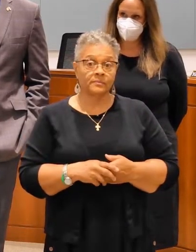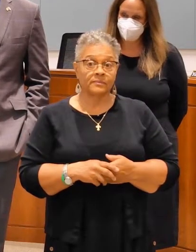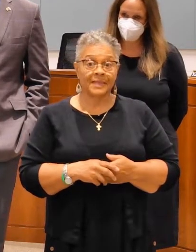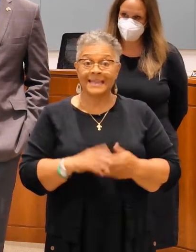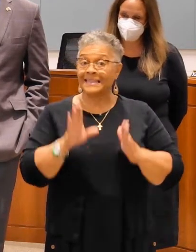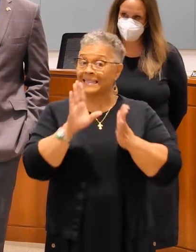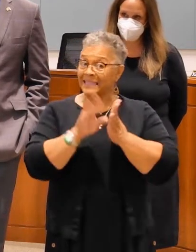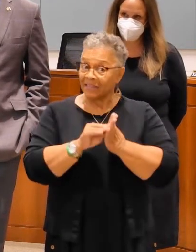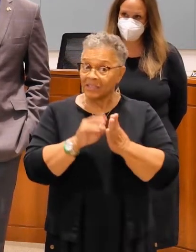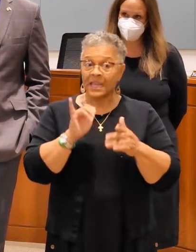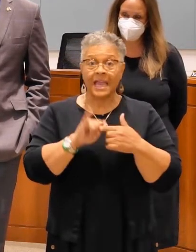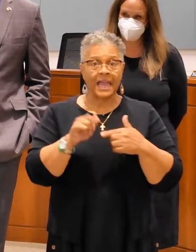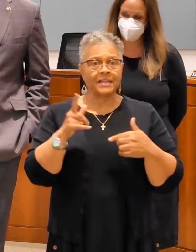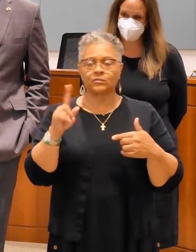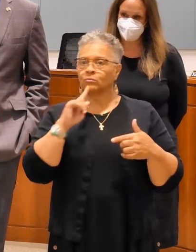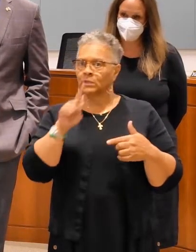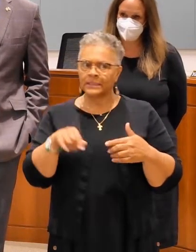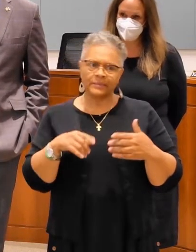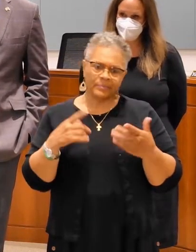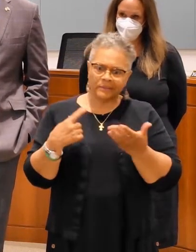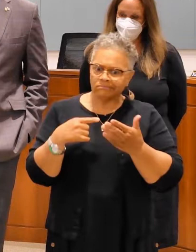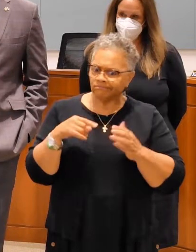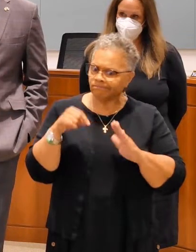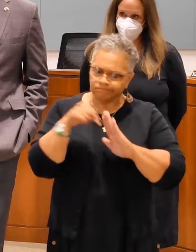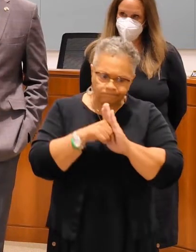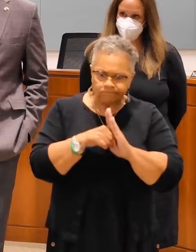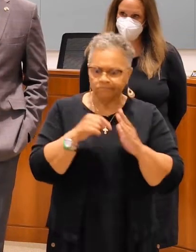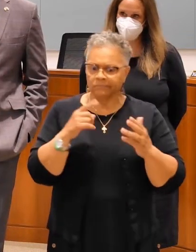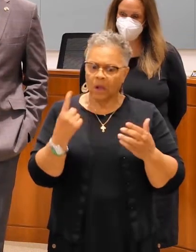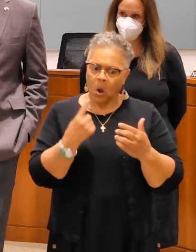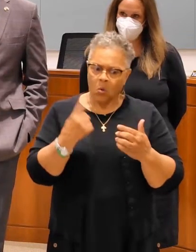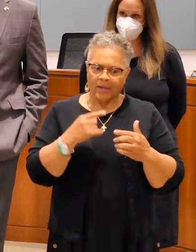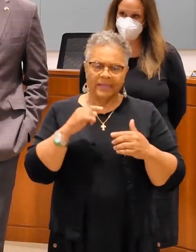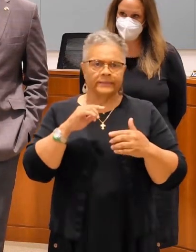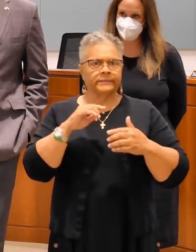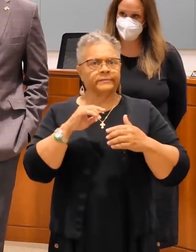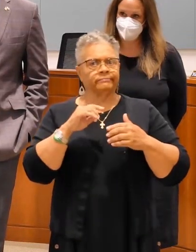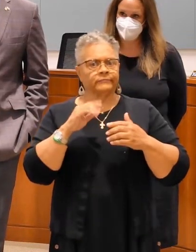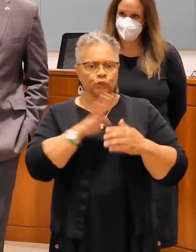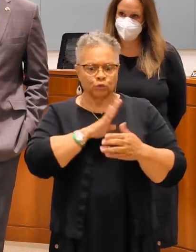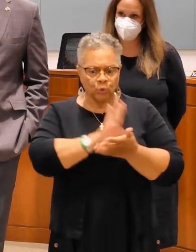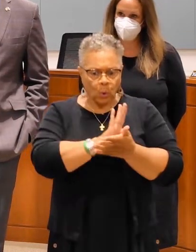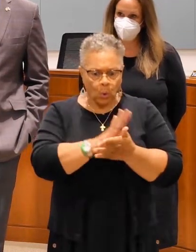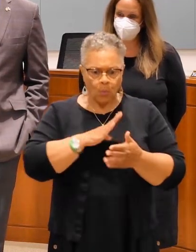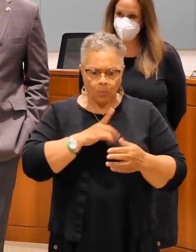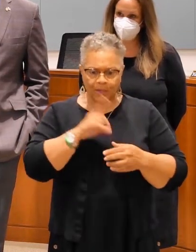has handcuffed the Board of Education and the superintendent to implement the efforts that serve our